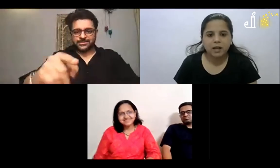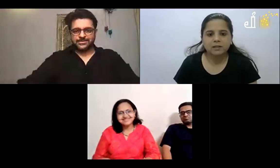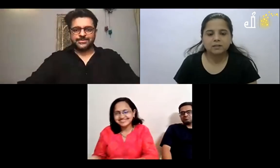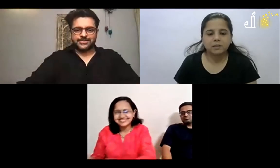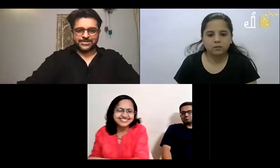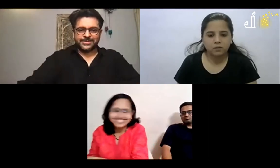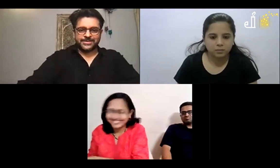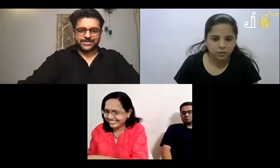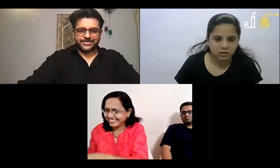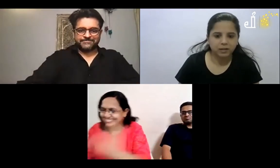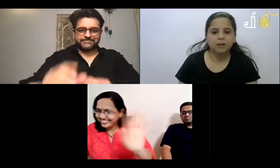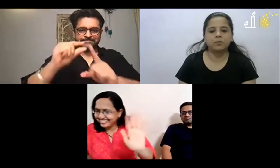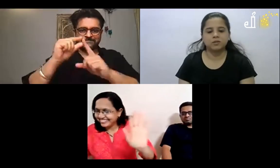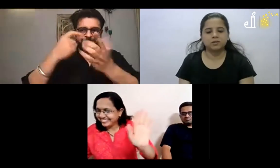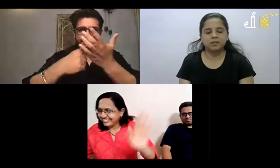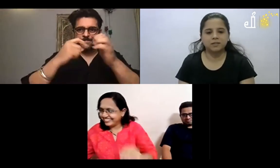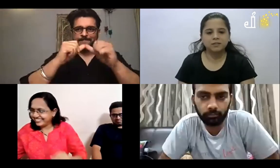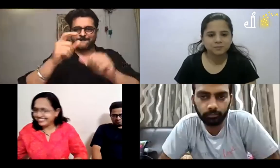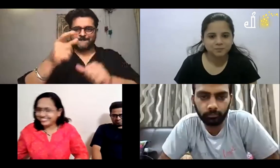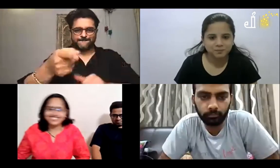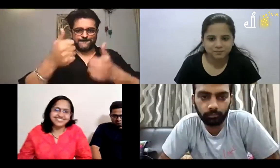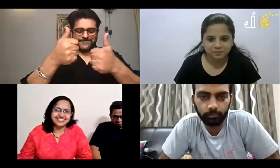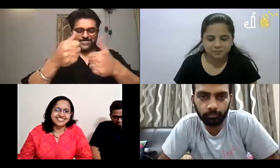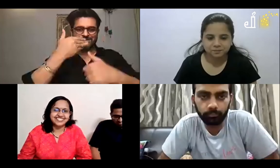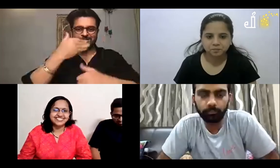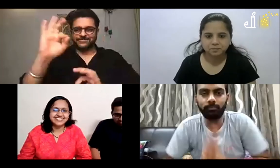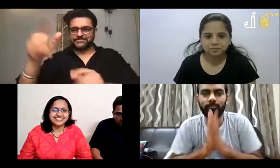Sarvesh and second one is Prajakta. Yeah, Prajakta is here.